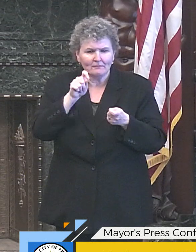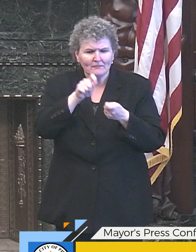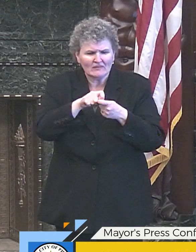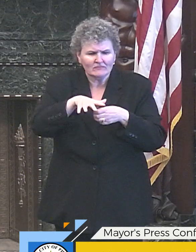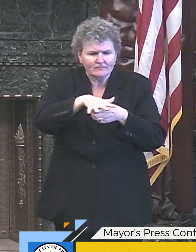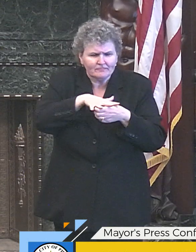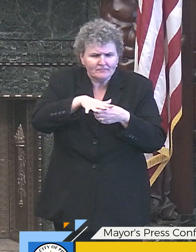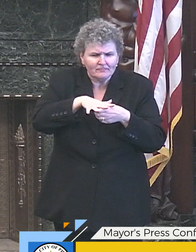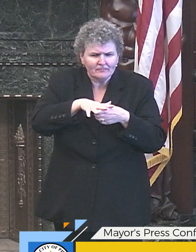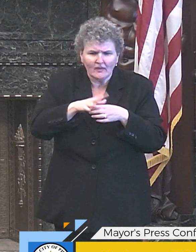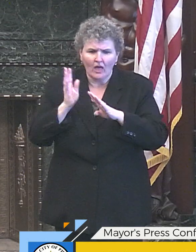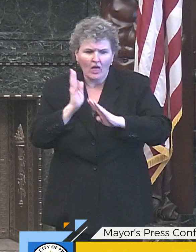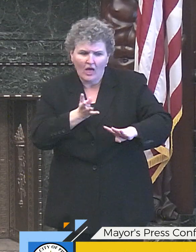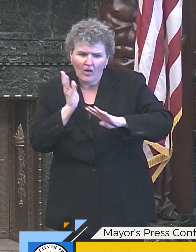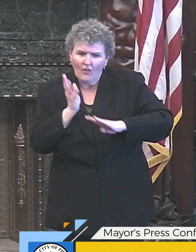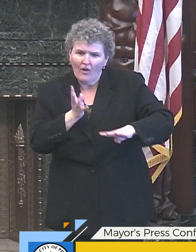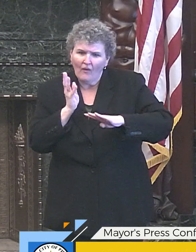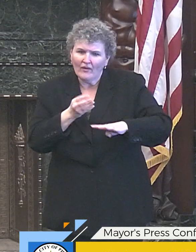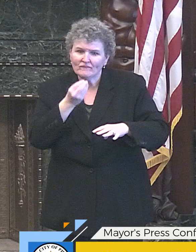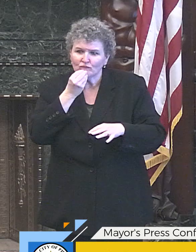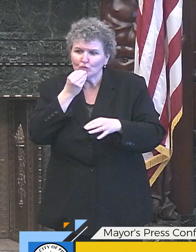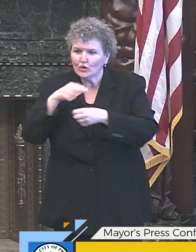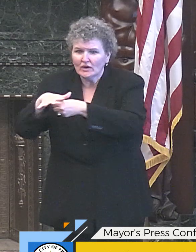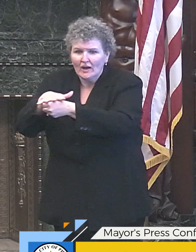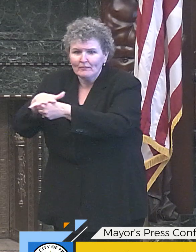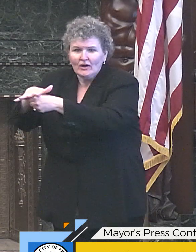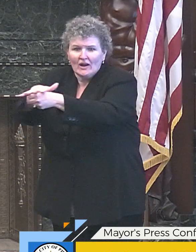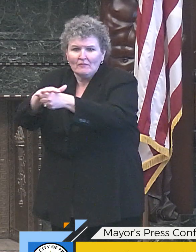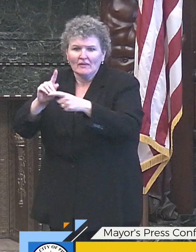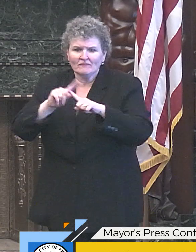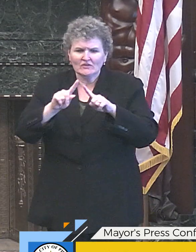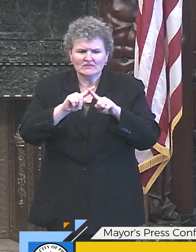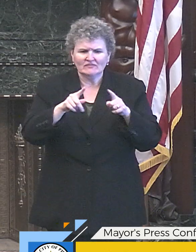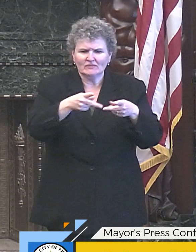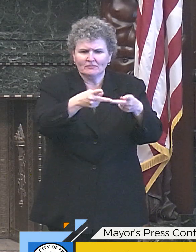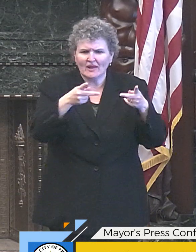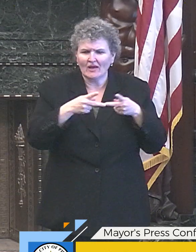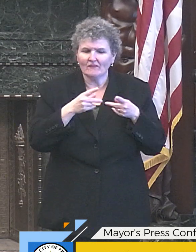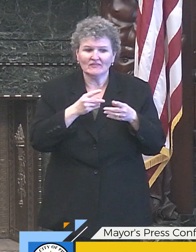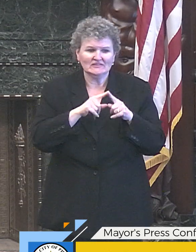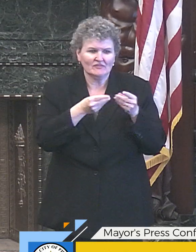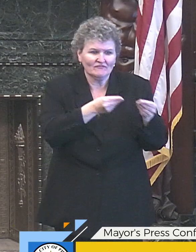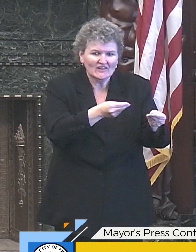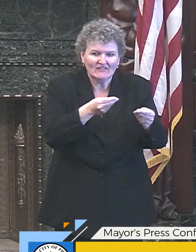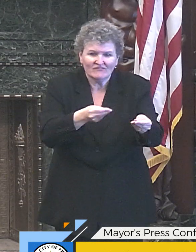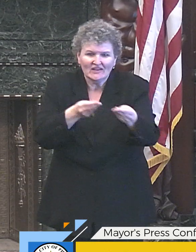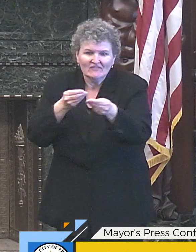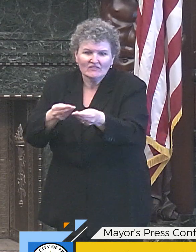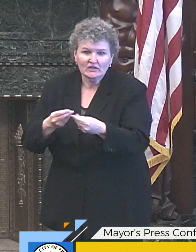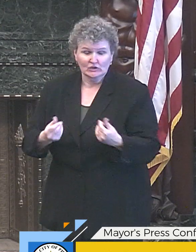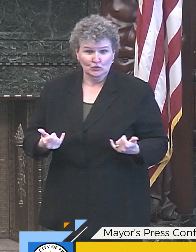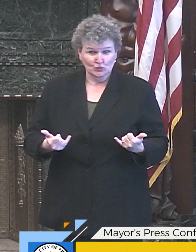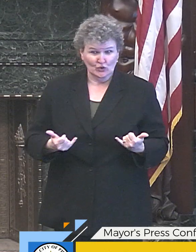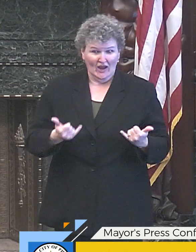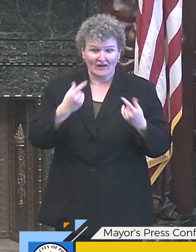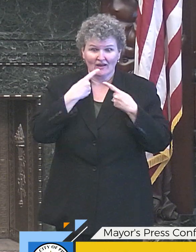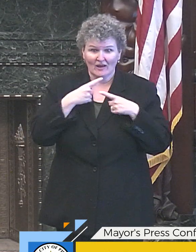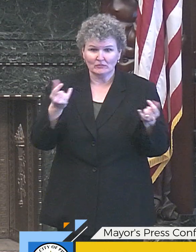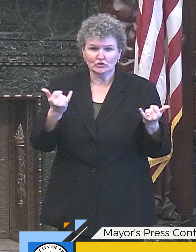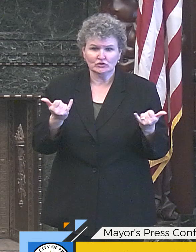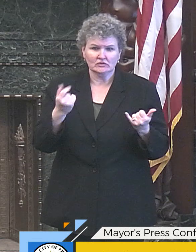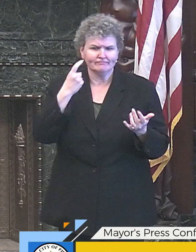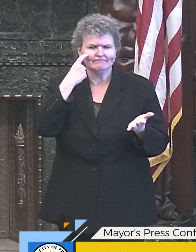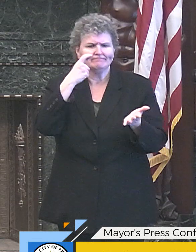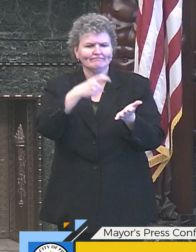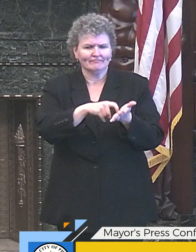specific individuals or specific neighborhoods. I think this is the first day that we have expanded to 40 sites, and so we certainly recognize that there's going to be some